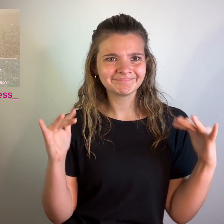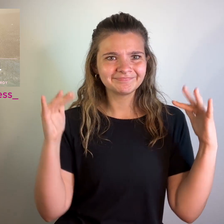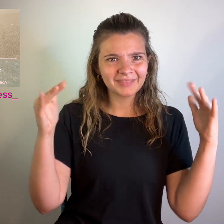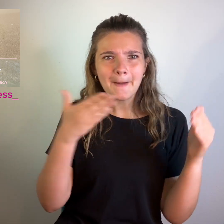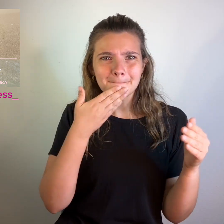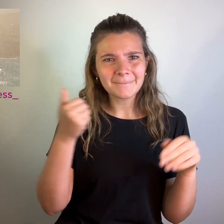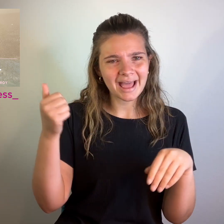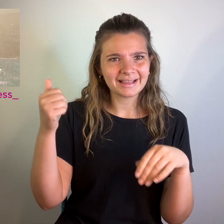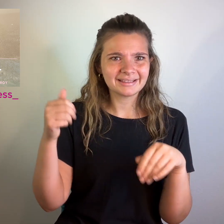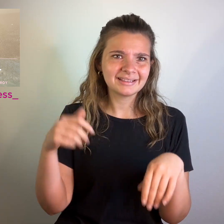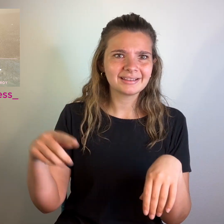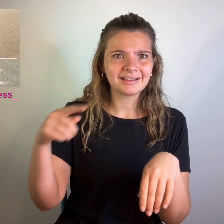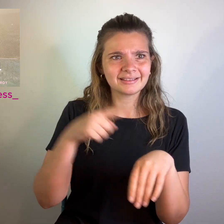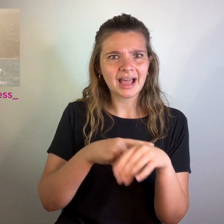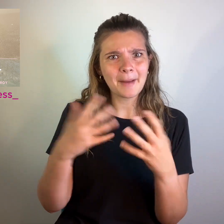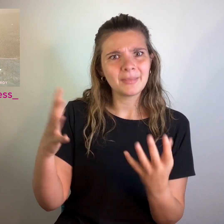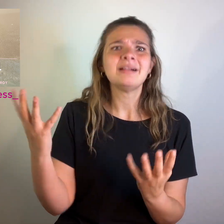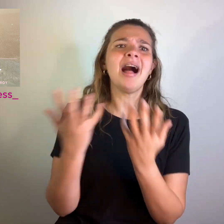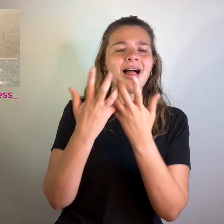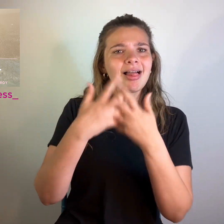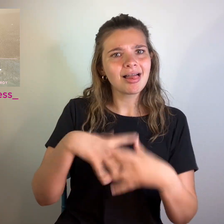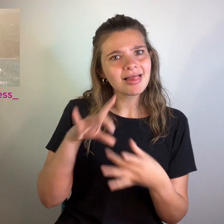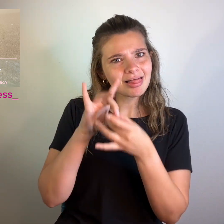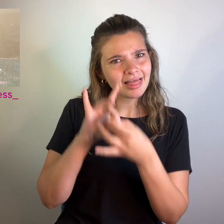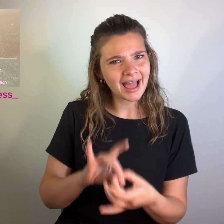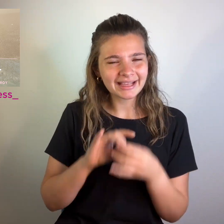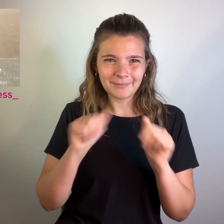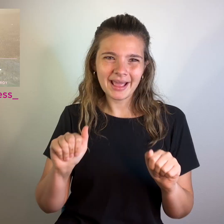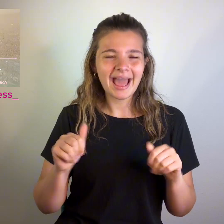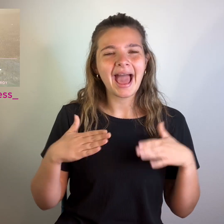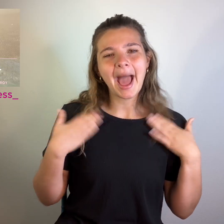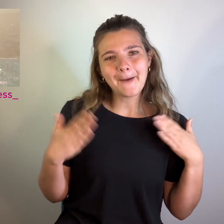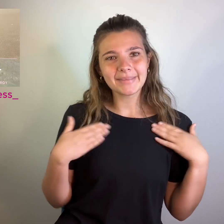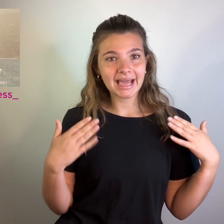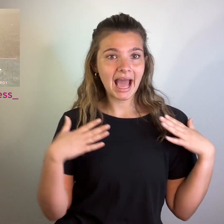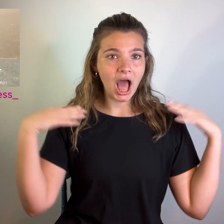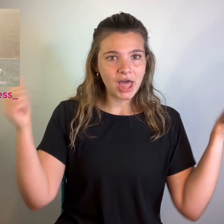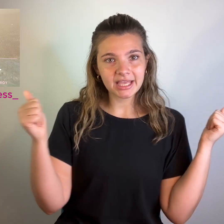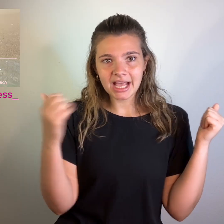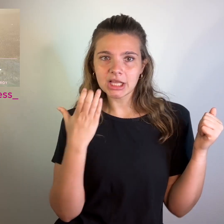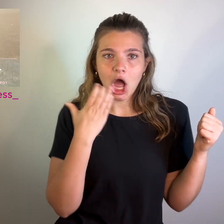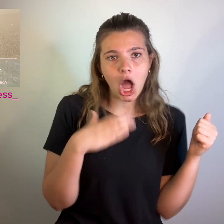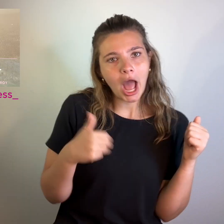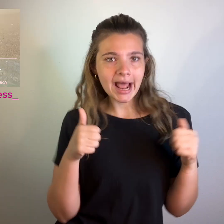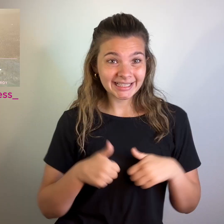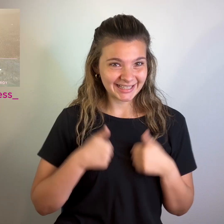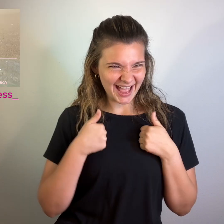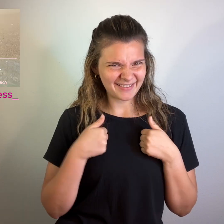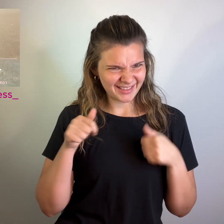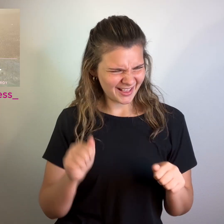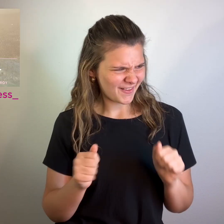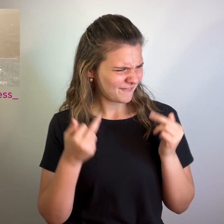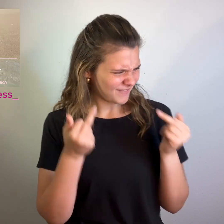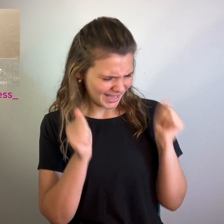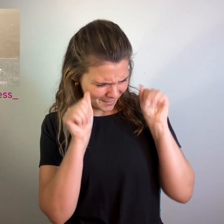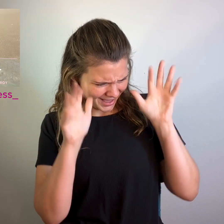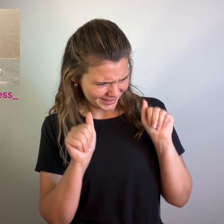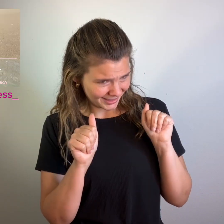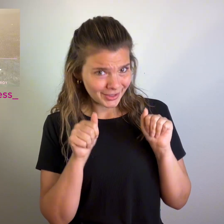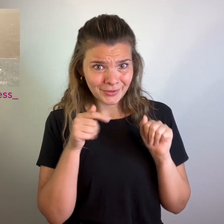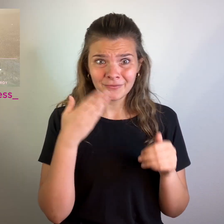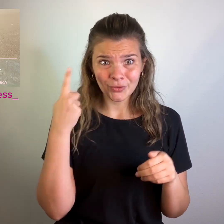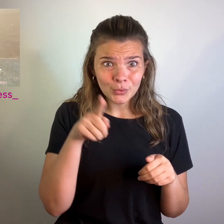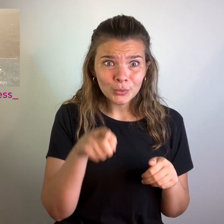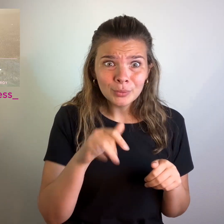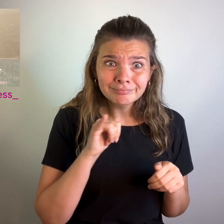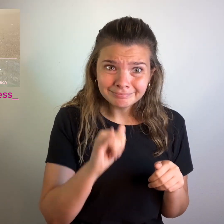we can all be living our happiest, healthiest, hottest lives. Like, that sounds fucking amazing to me. Does it sound good to you? Yeah? Okay, good. I